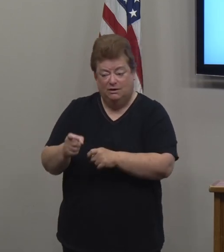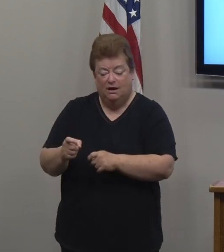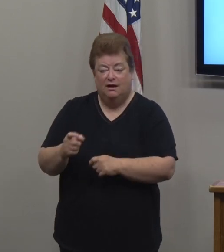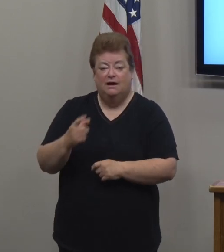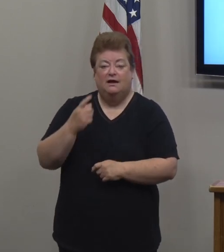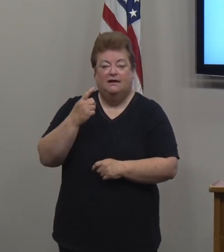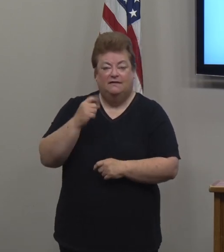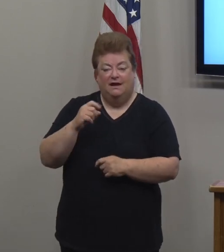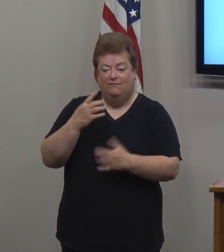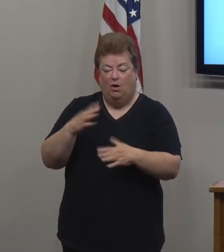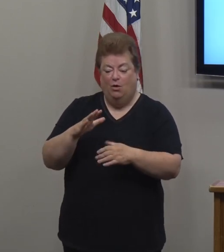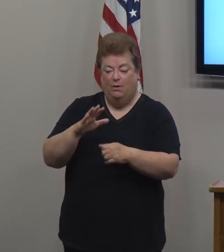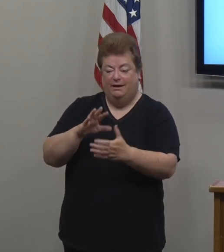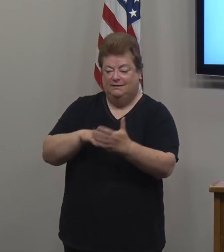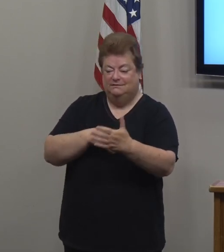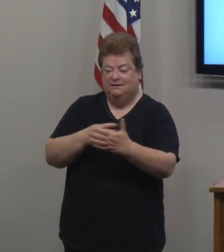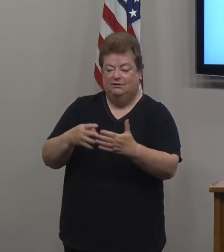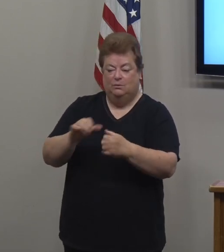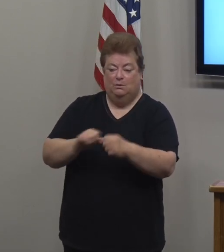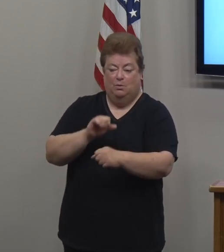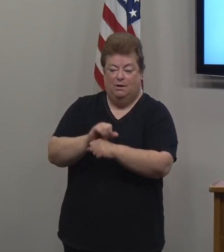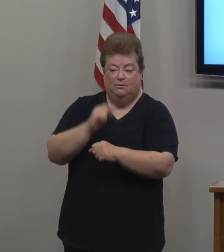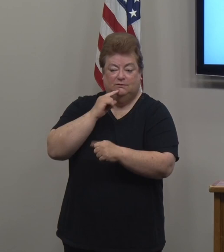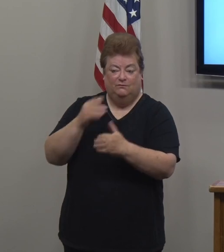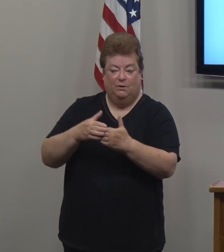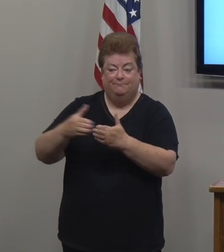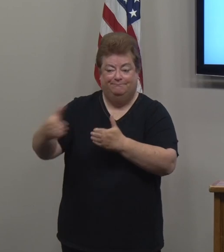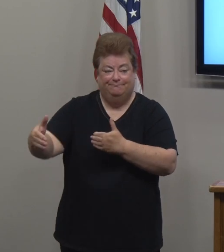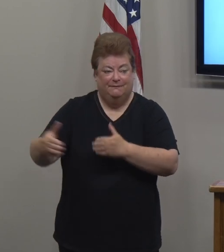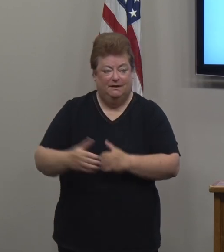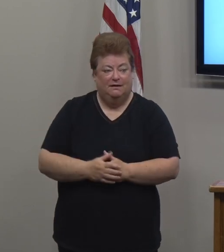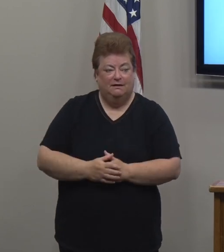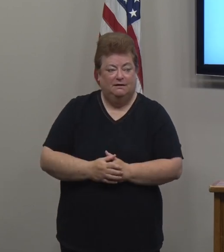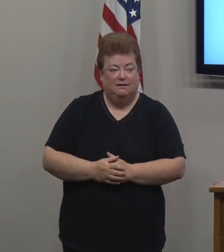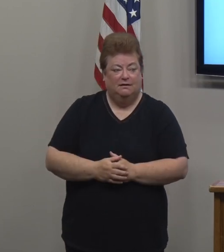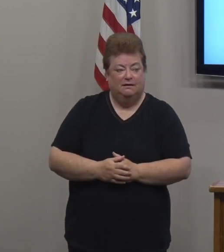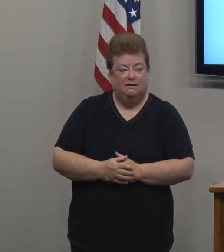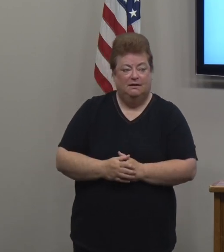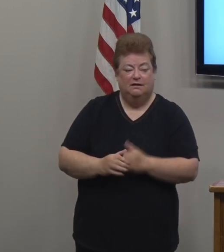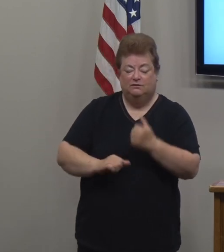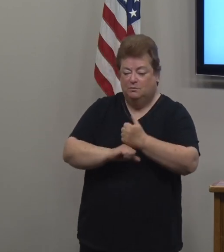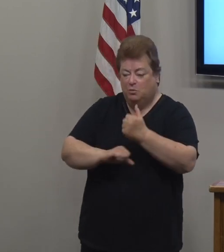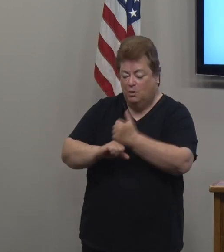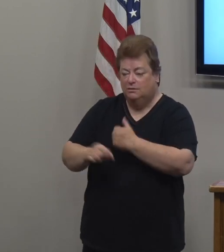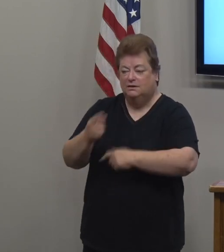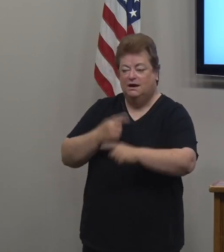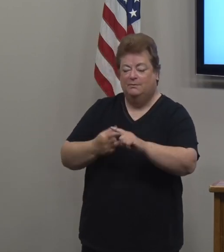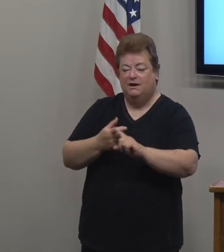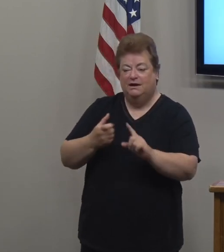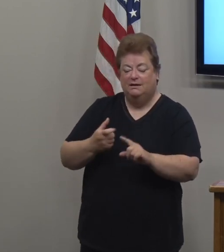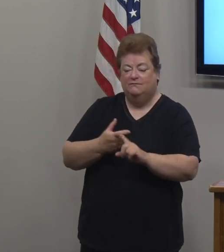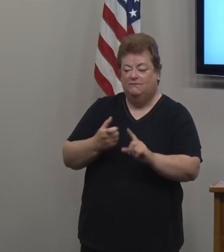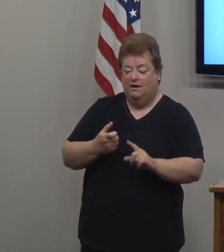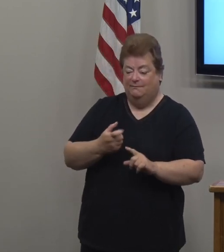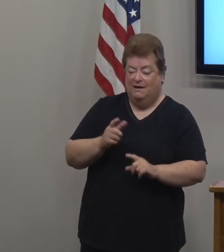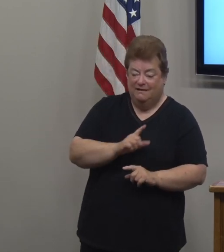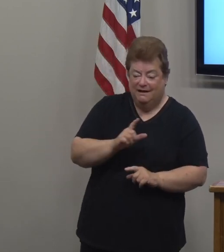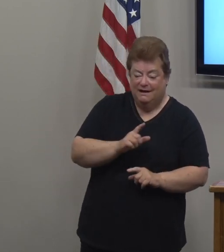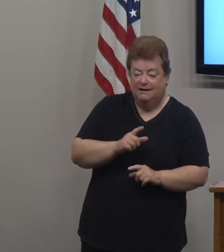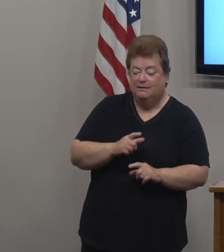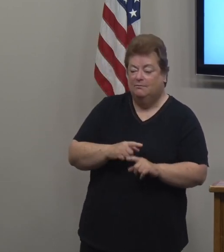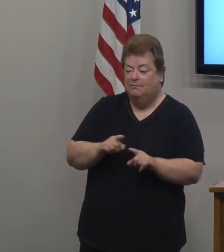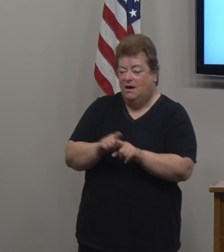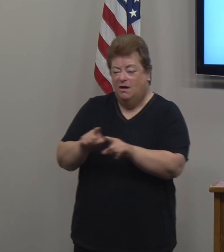donations were scheduled for the coming days. And support doesn't stop there. Support is coming in not just from Lincoln, but from